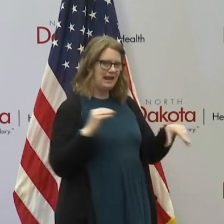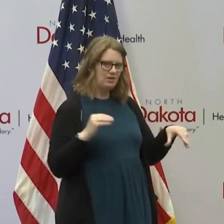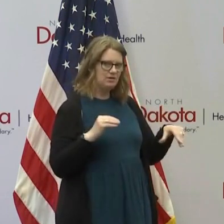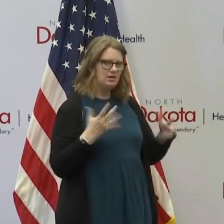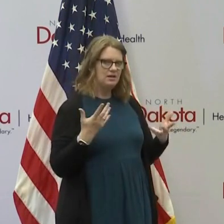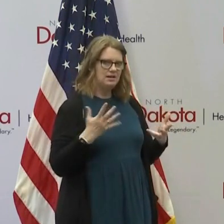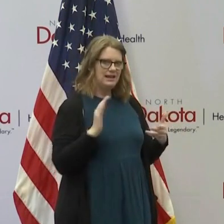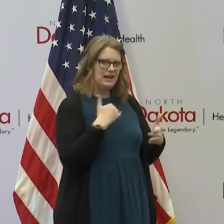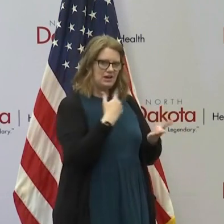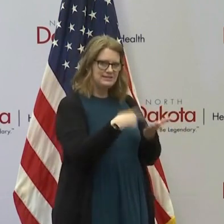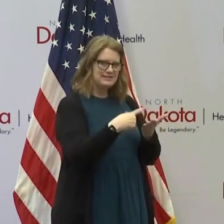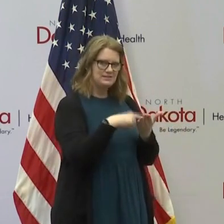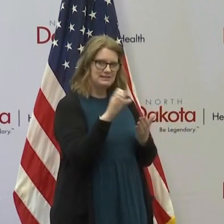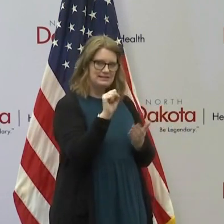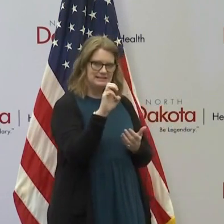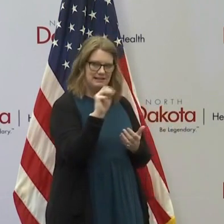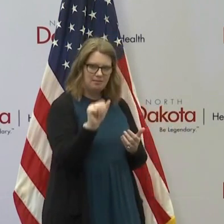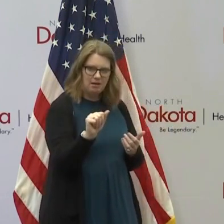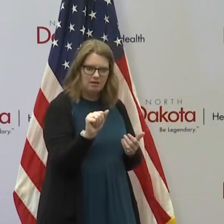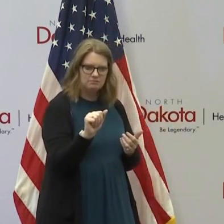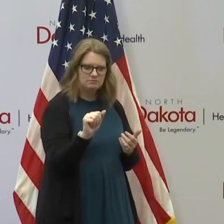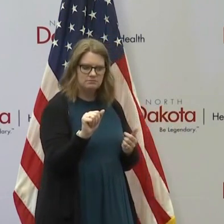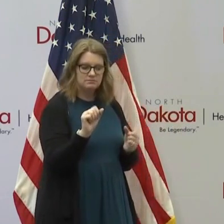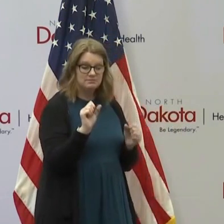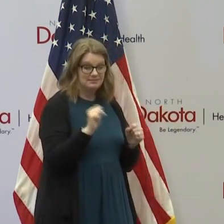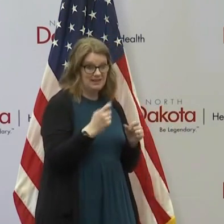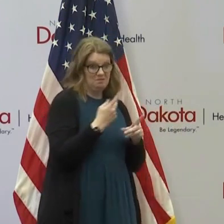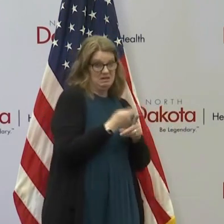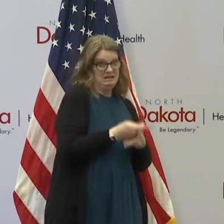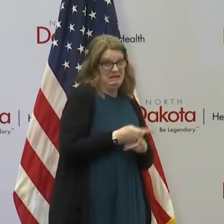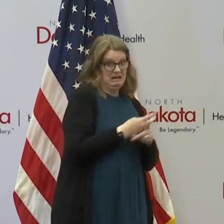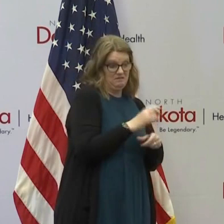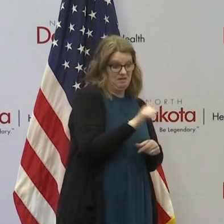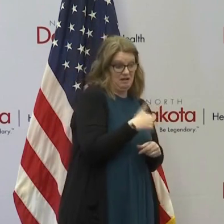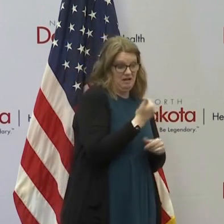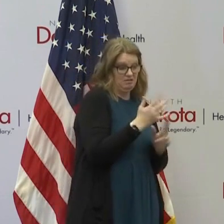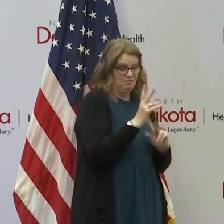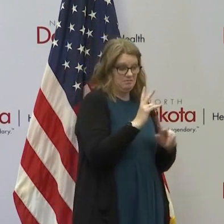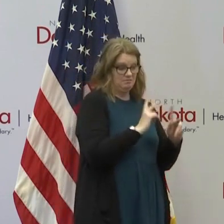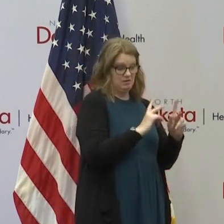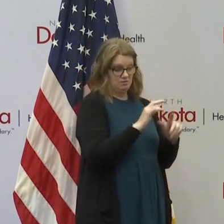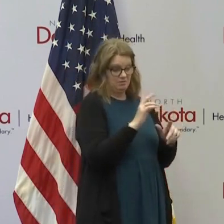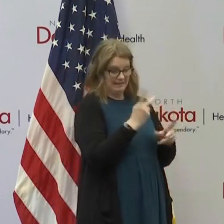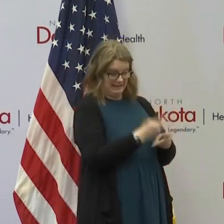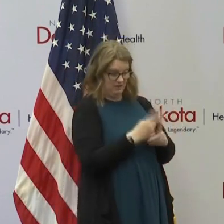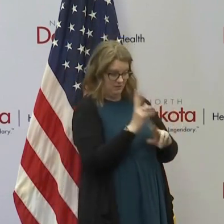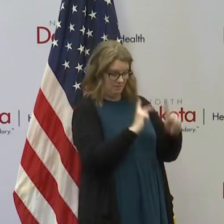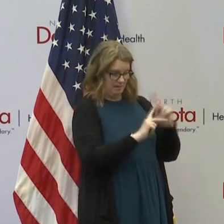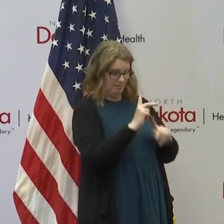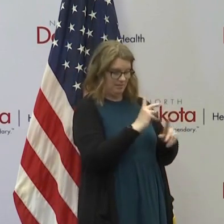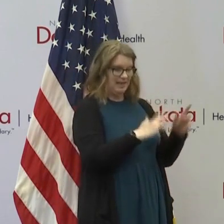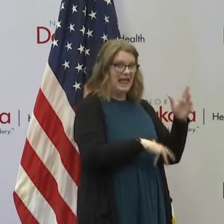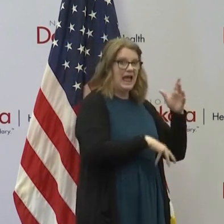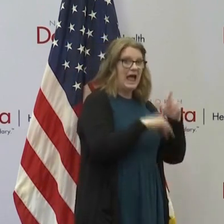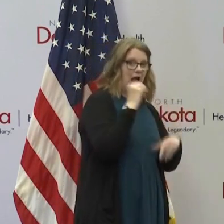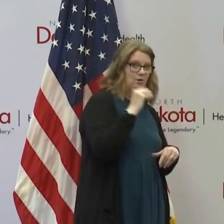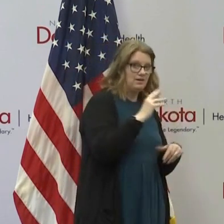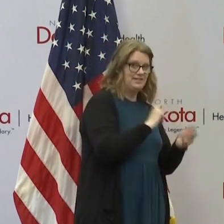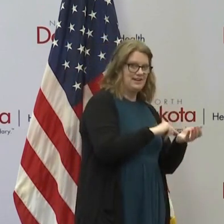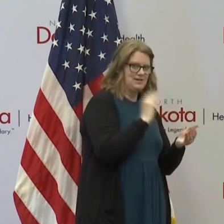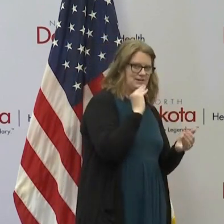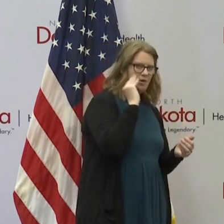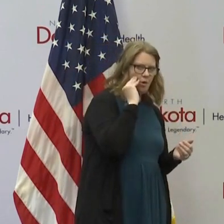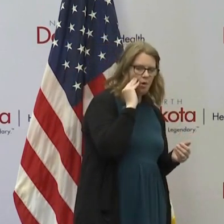our discussion with SEMA is, can we care for people outside of a long-term care and still have federal funding follow the individual? You know, go to the individual, not